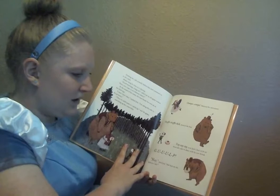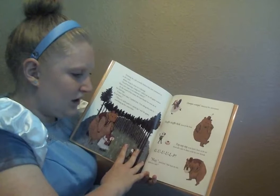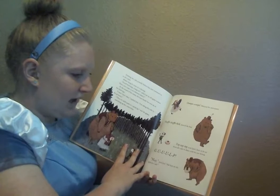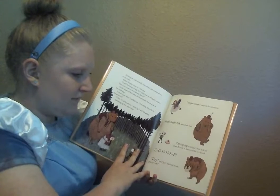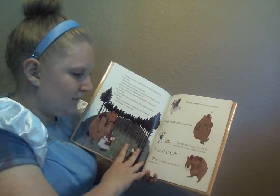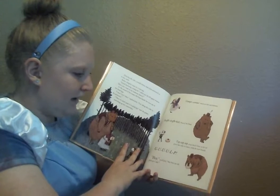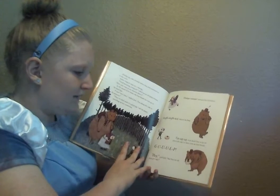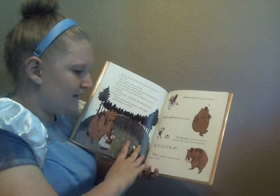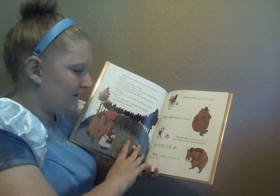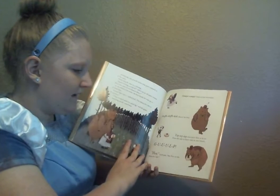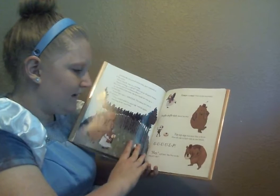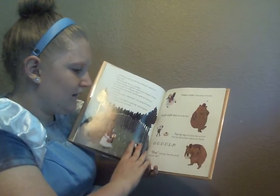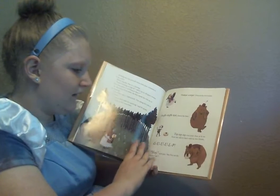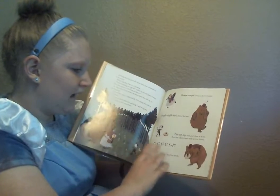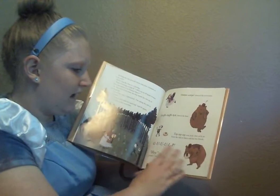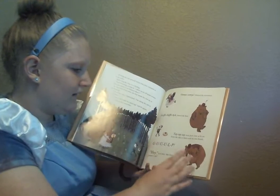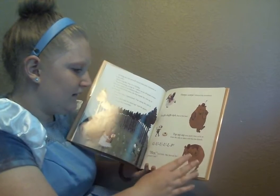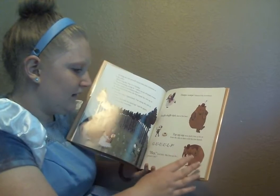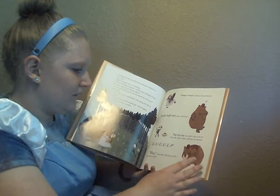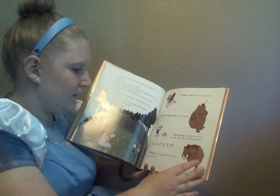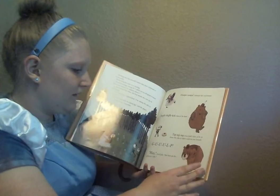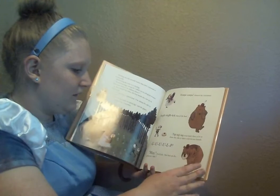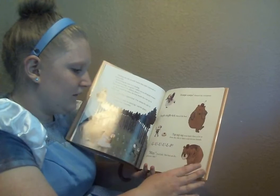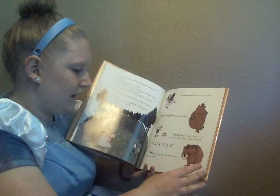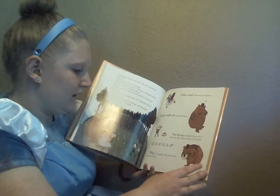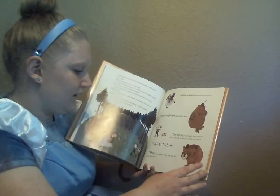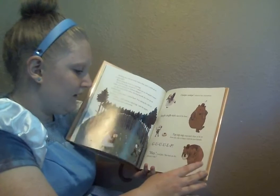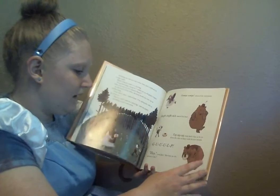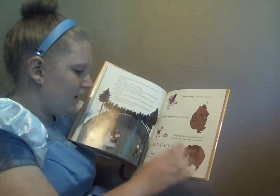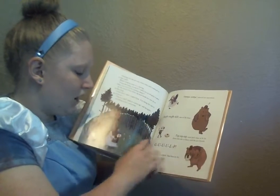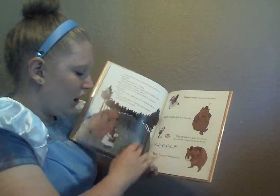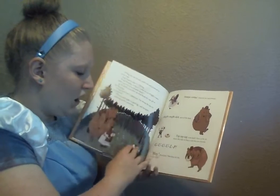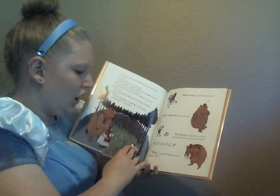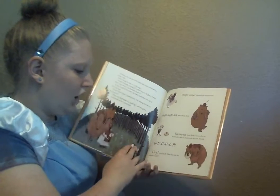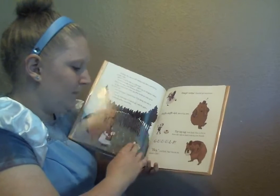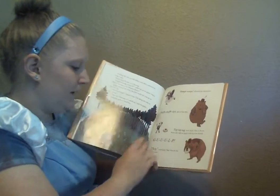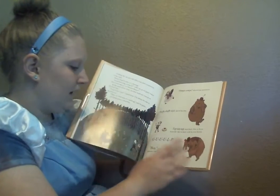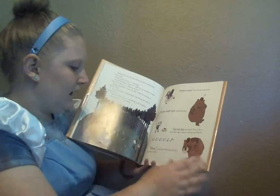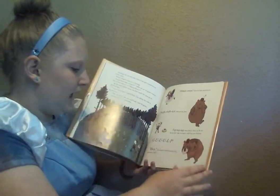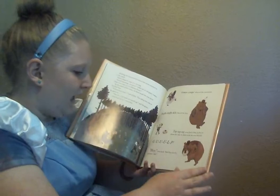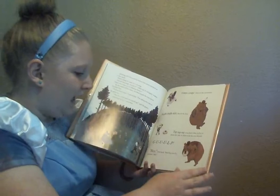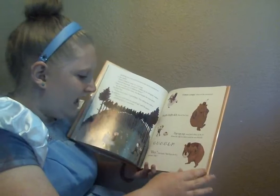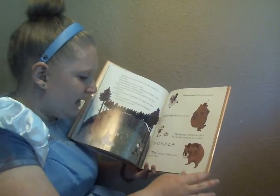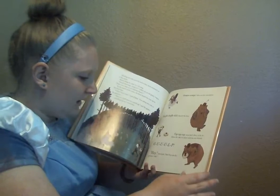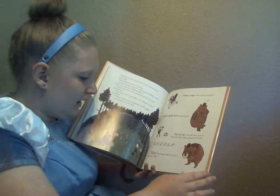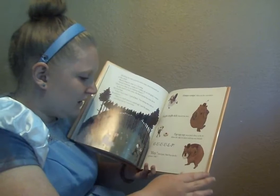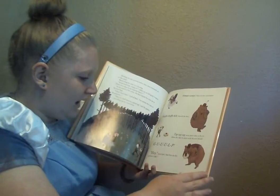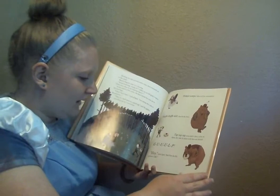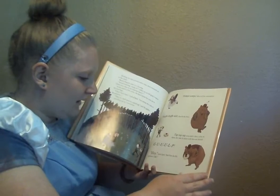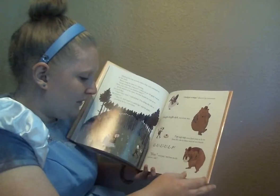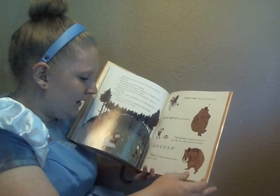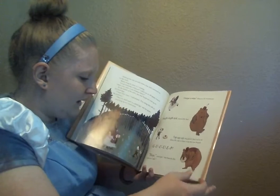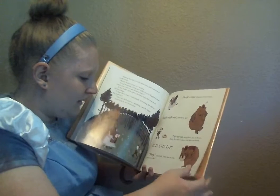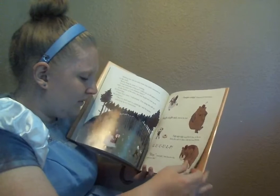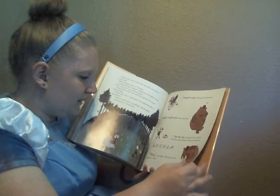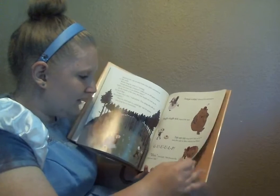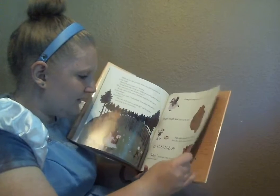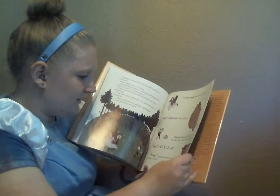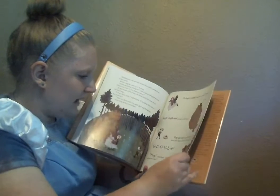Jack's foot as he sat down on the cake to dance with his new friends. Gulp! "Hey!" cried Jack. "That bear ate the princess's